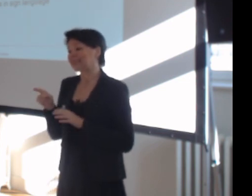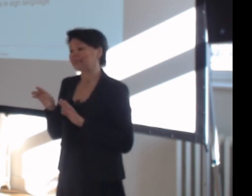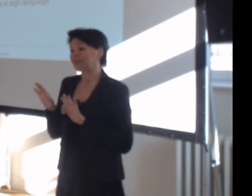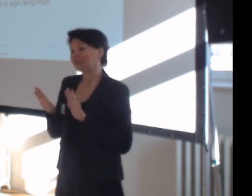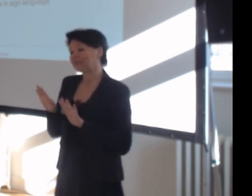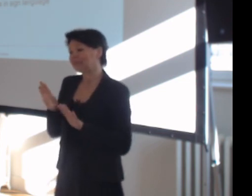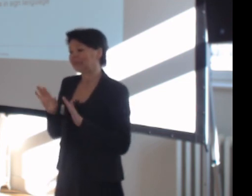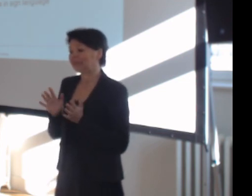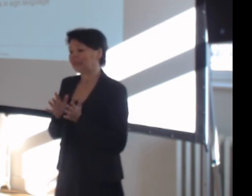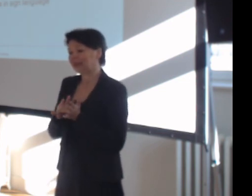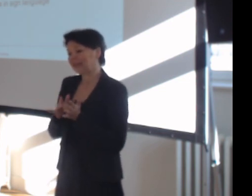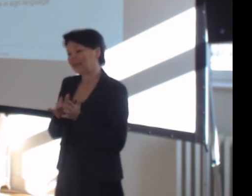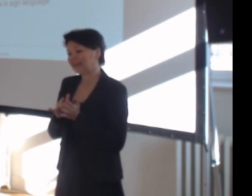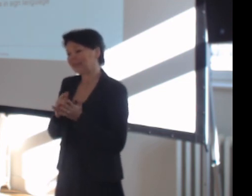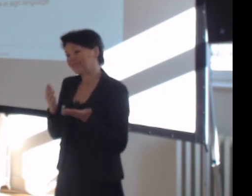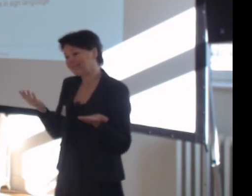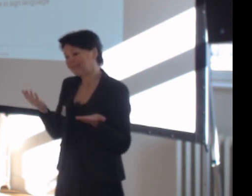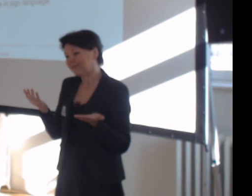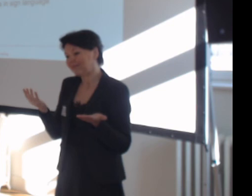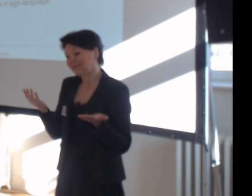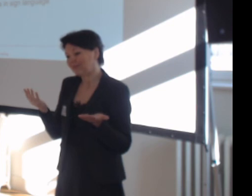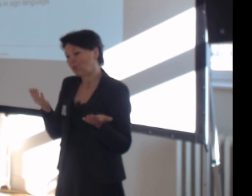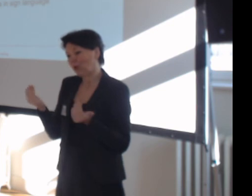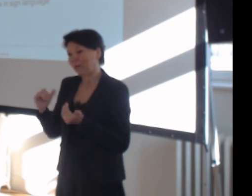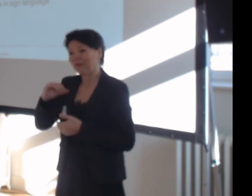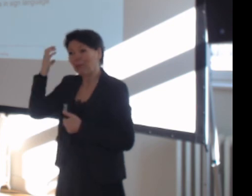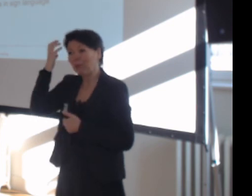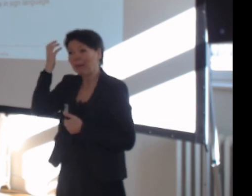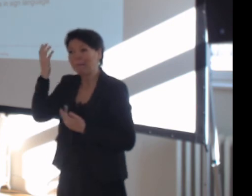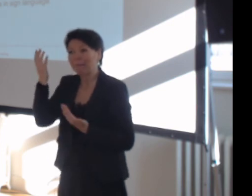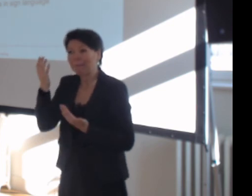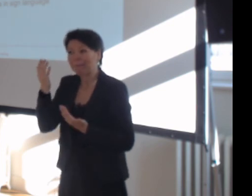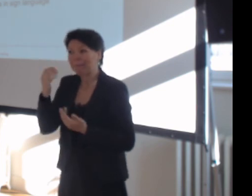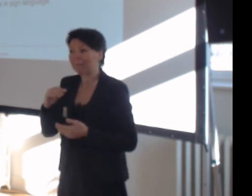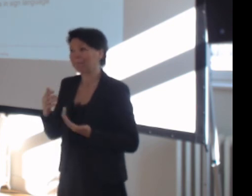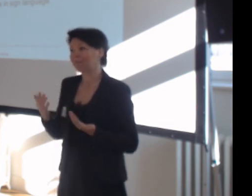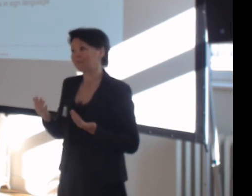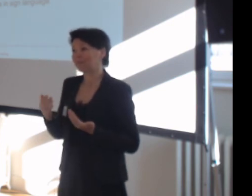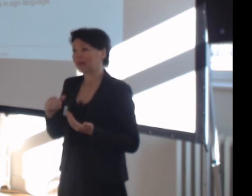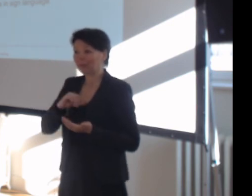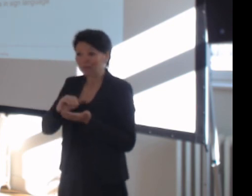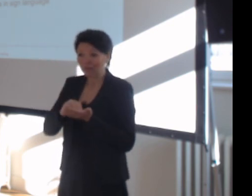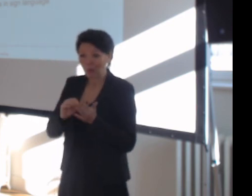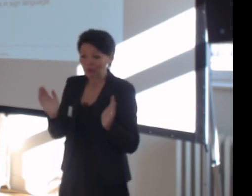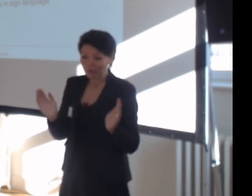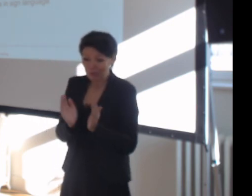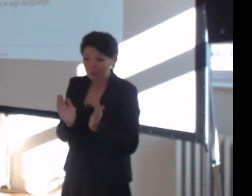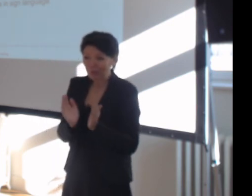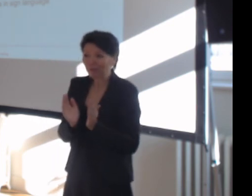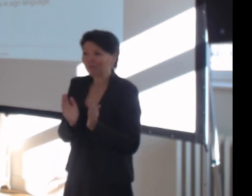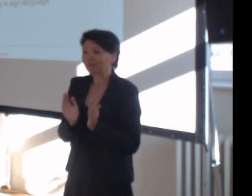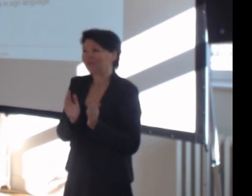answer to the problem of there not being very many titles of sign language in Sweden.